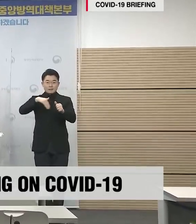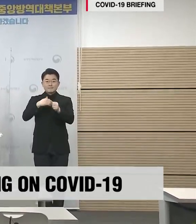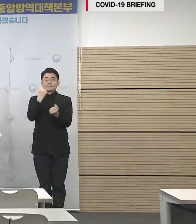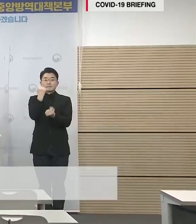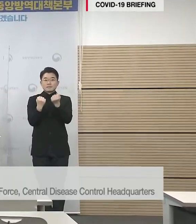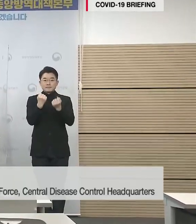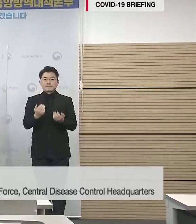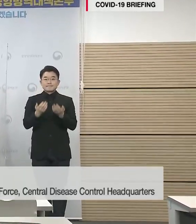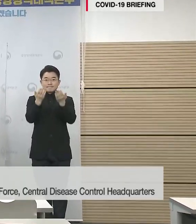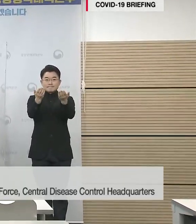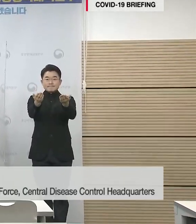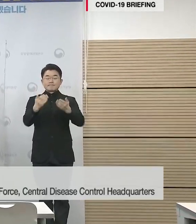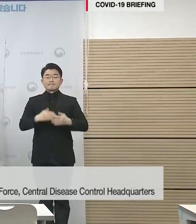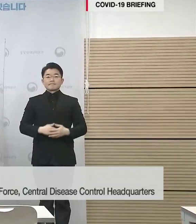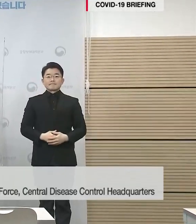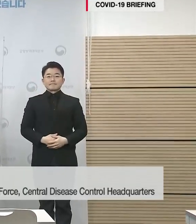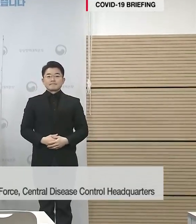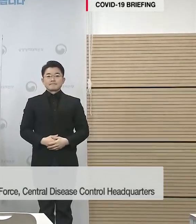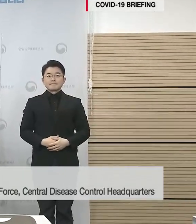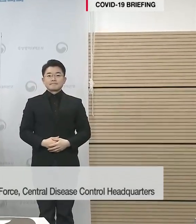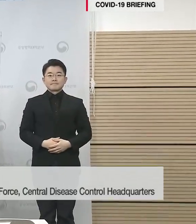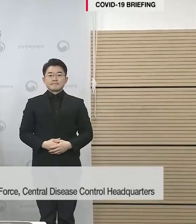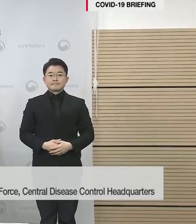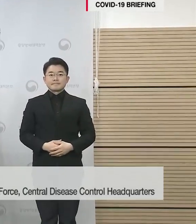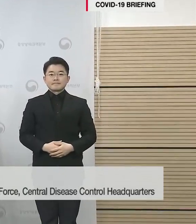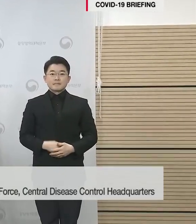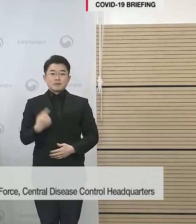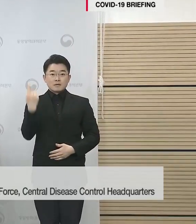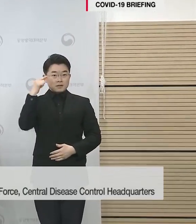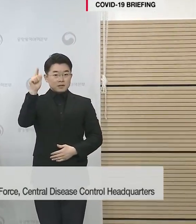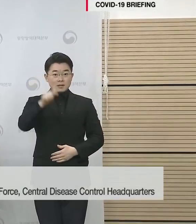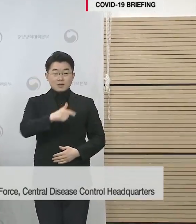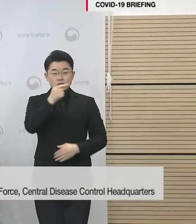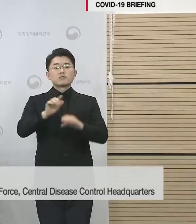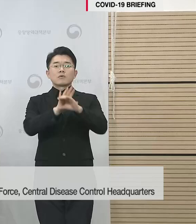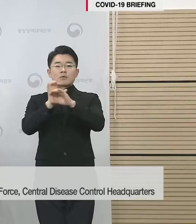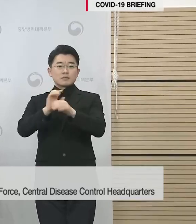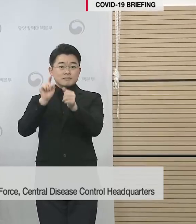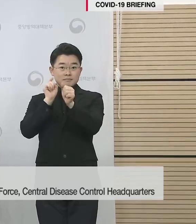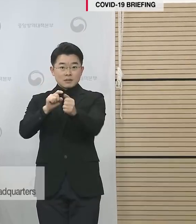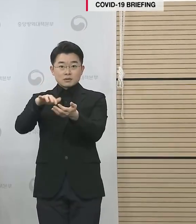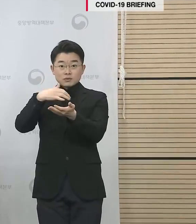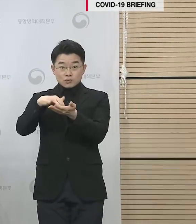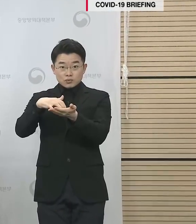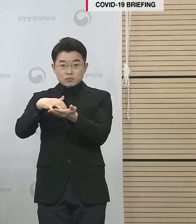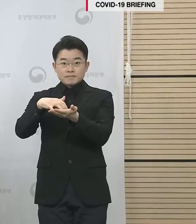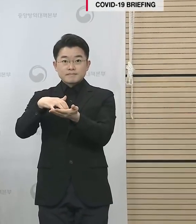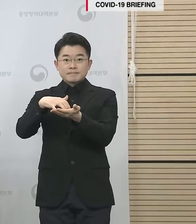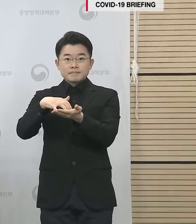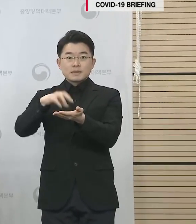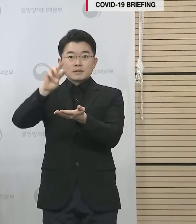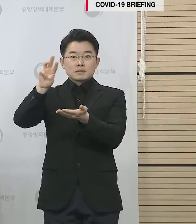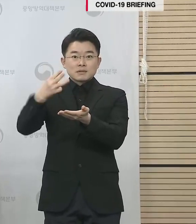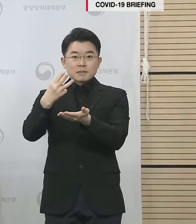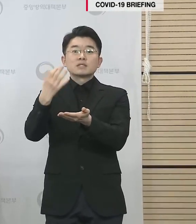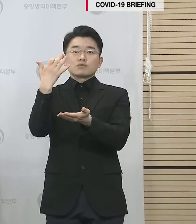briefing for March 2nd, Tuesday. As of today midnight, we have a total